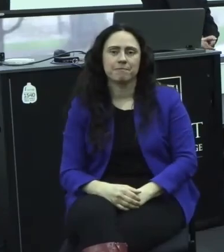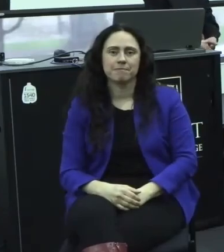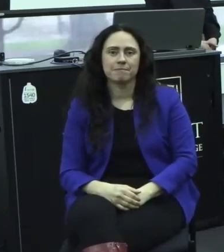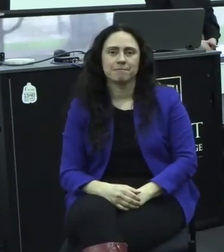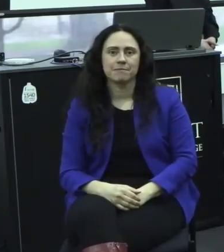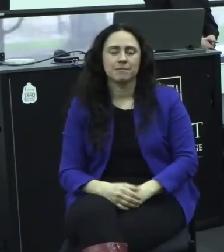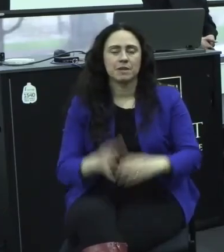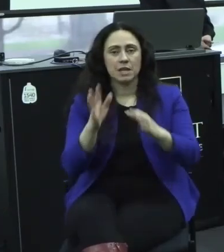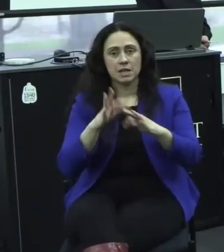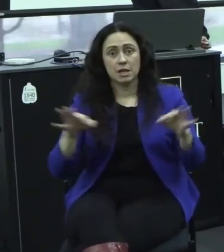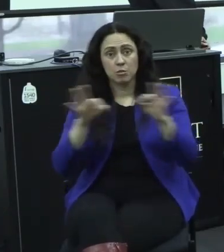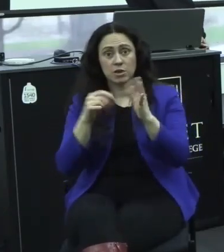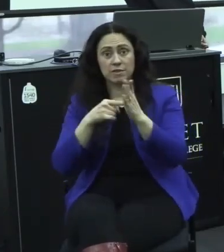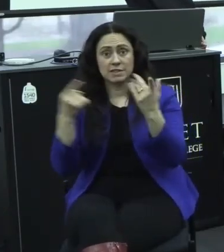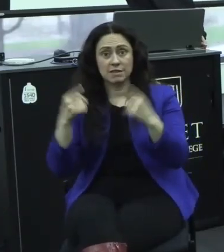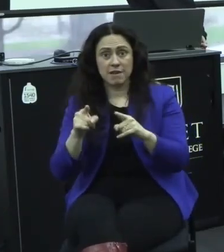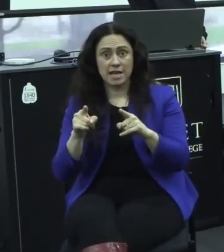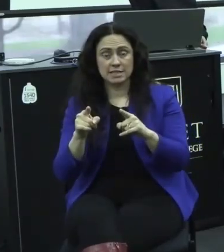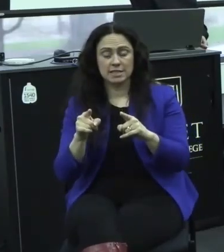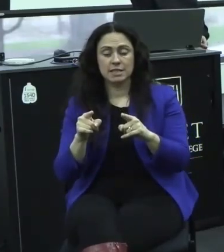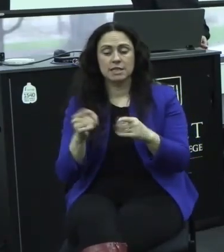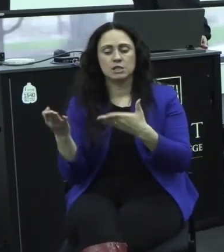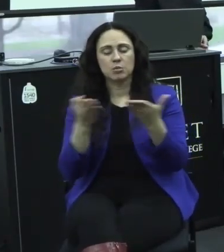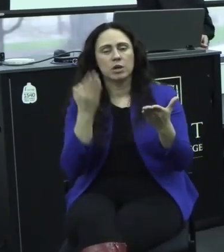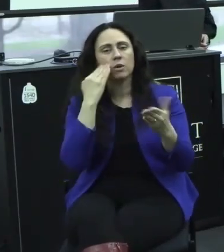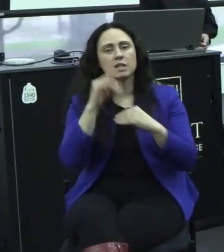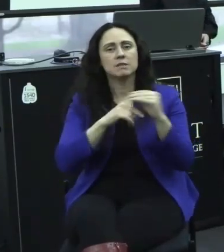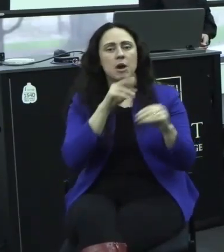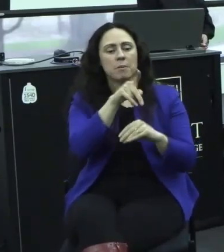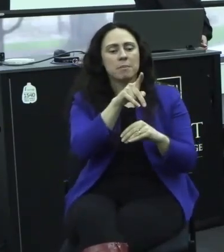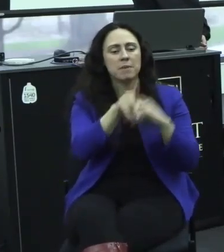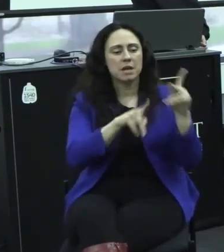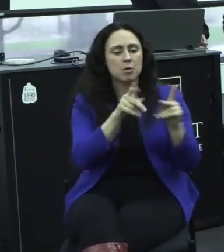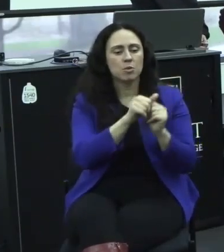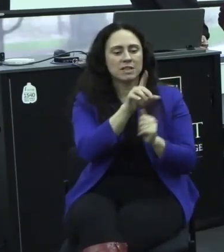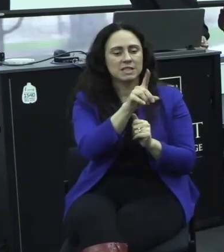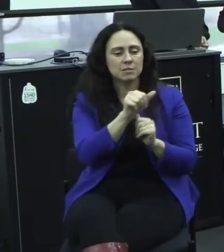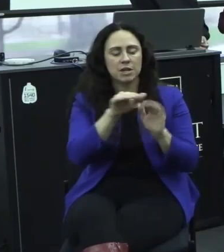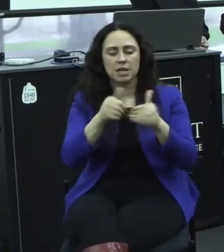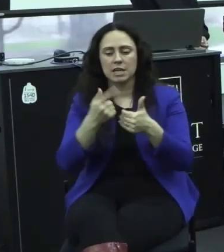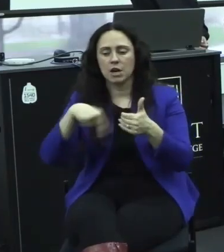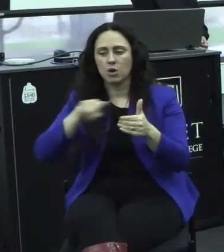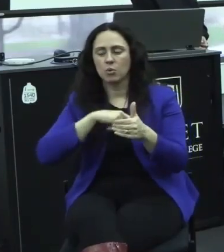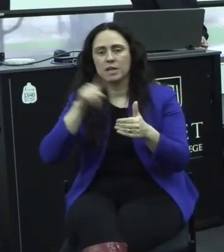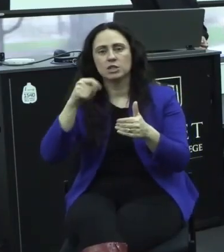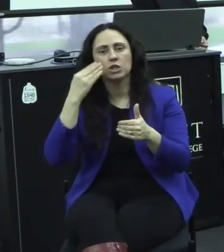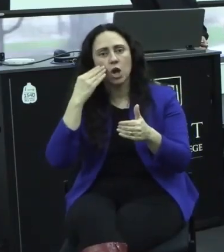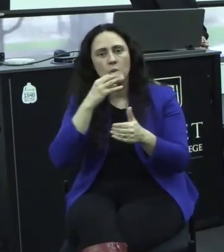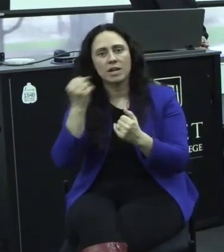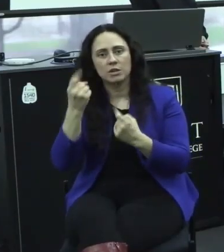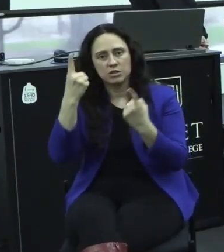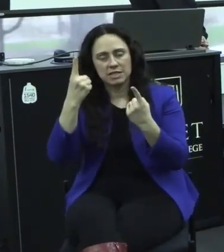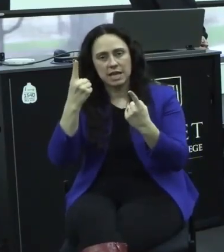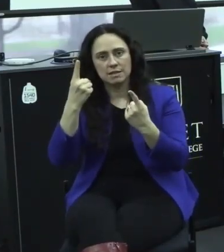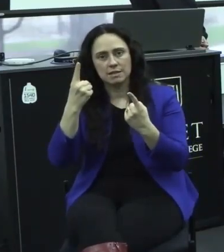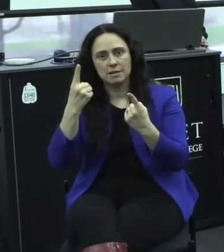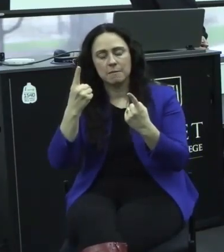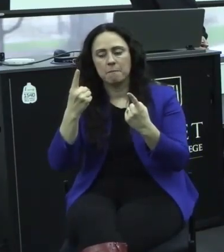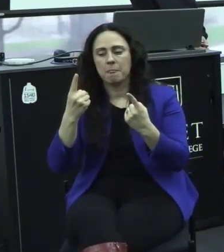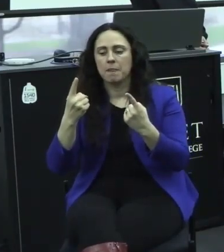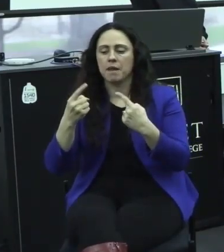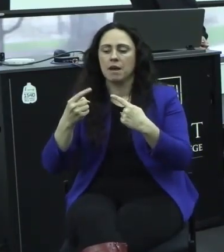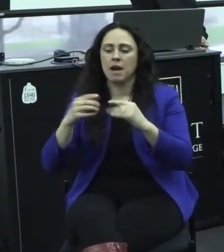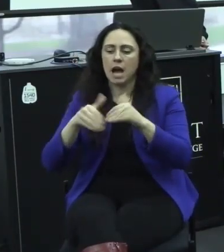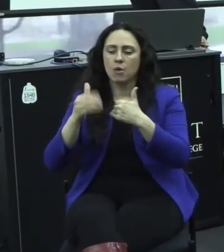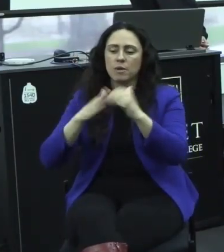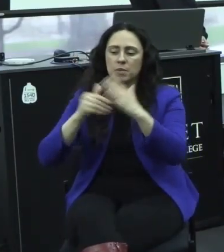The importance of this event is to bring an awareness about people with disabilities and how we should know and understand how the built environment should be built